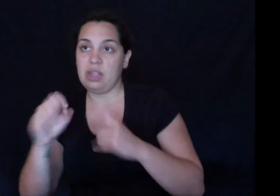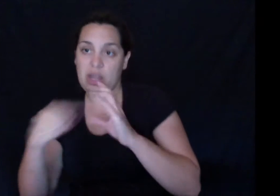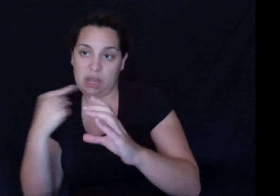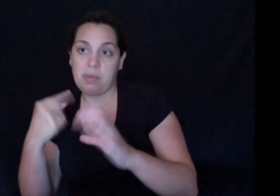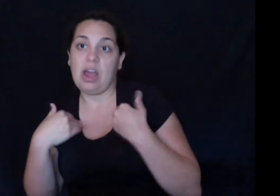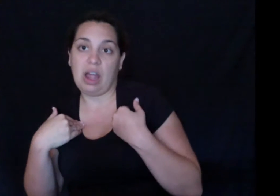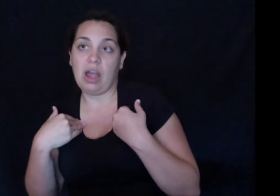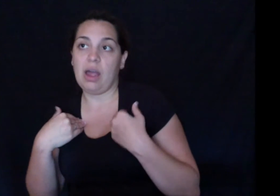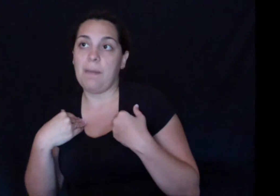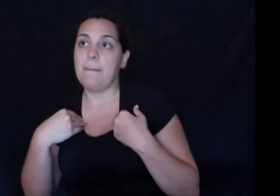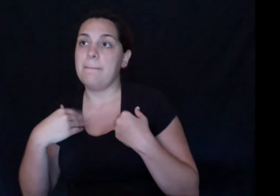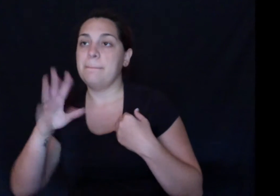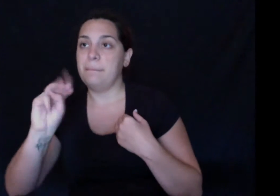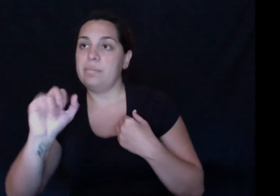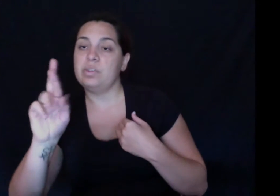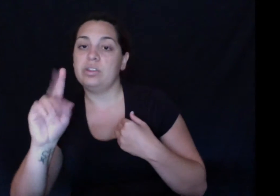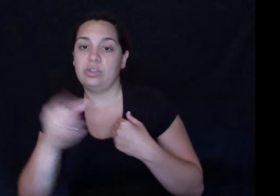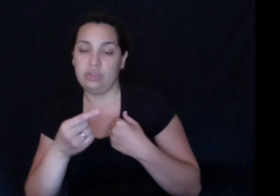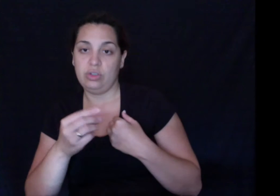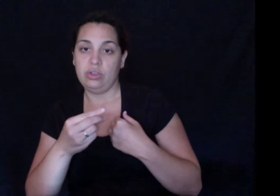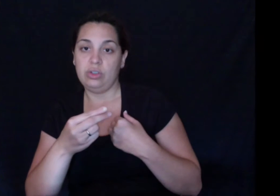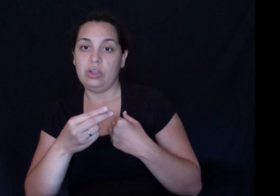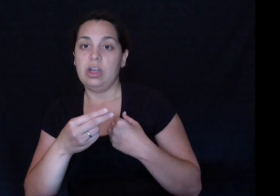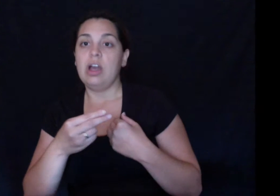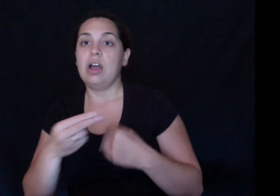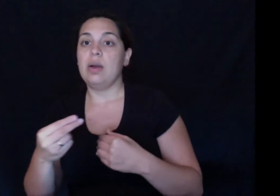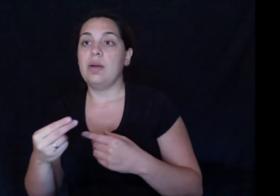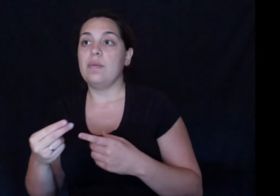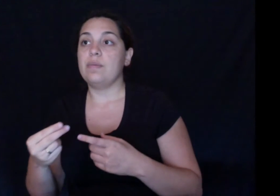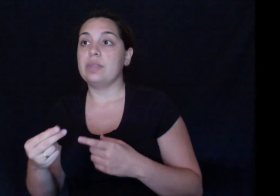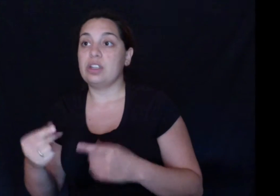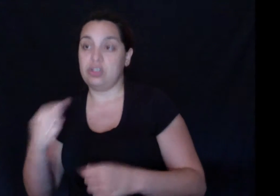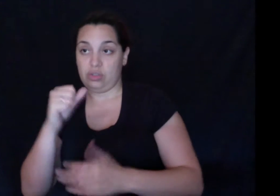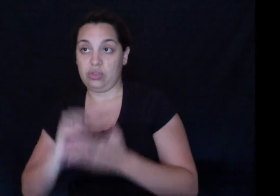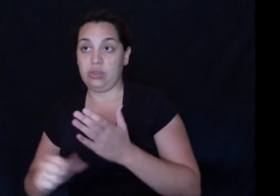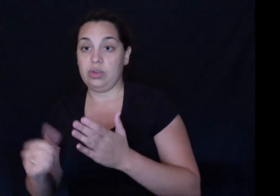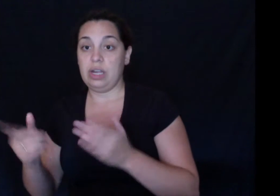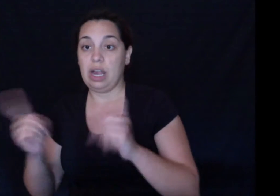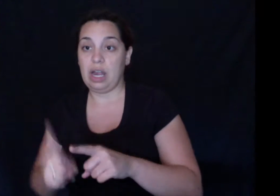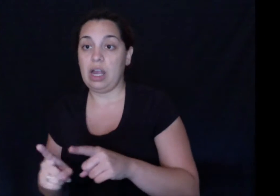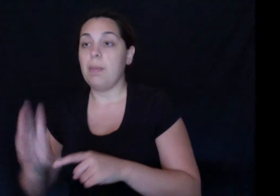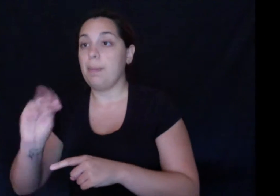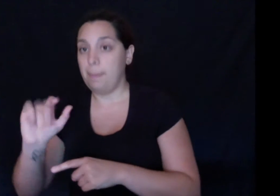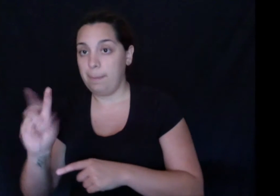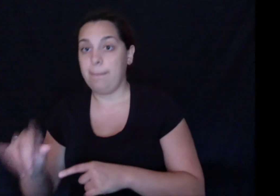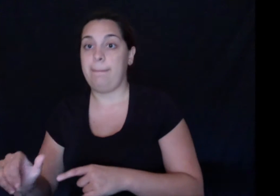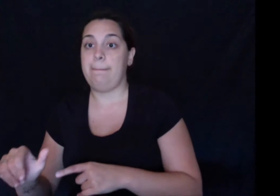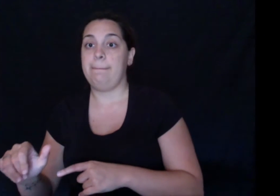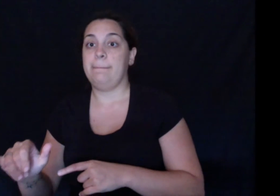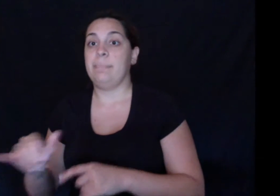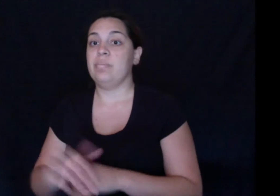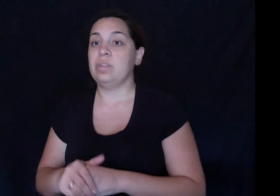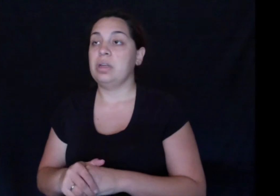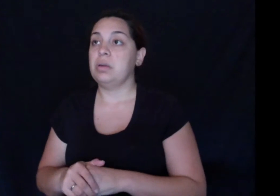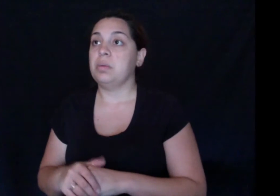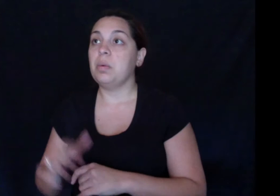didn't move, I didn't feel much. So the surgery happened in the morning, and the next morning I was